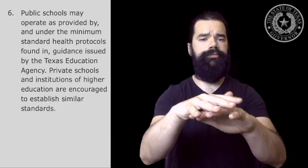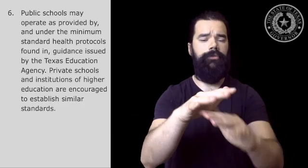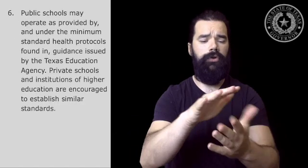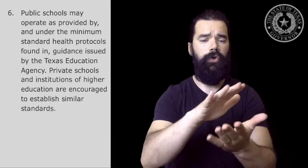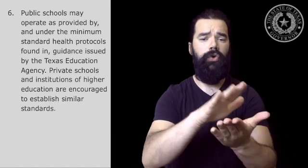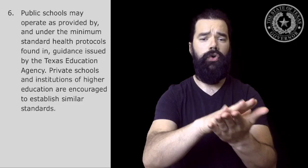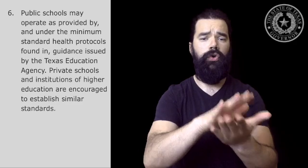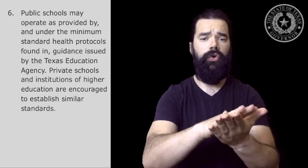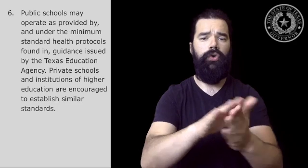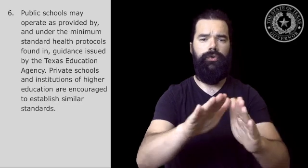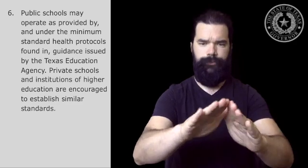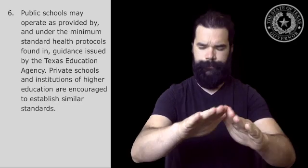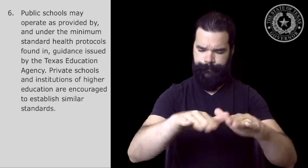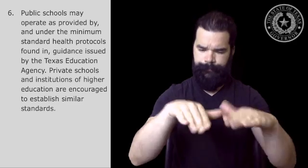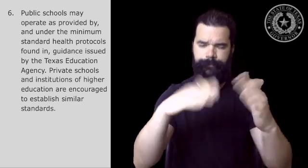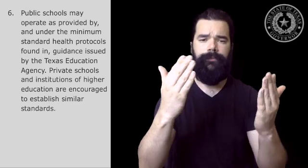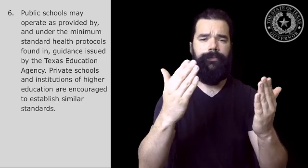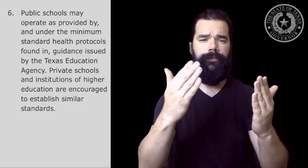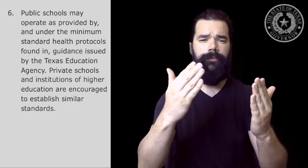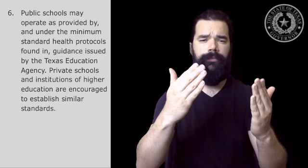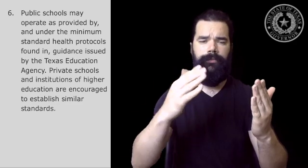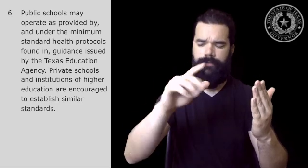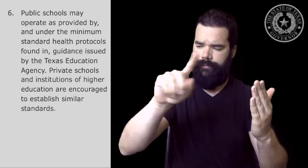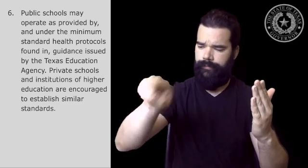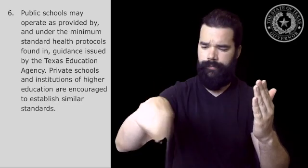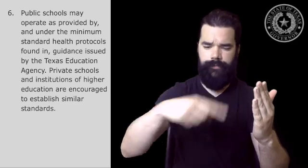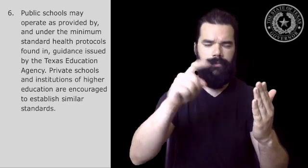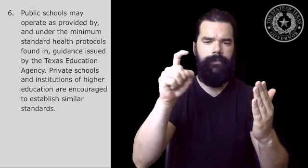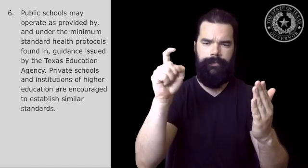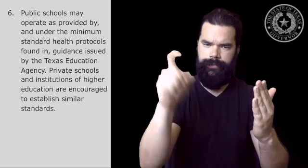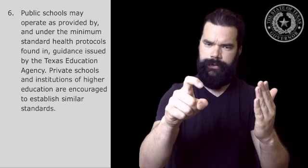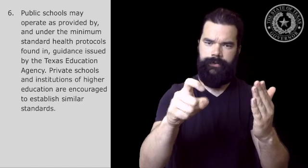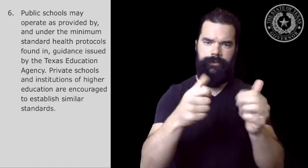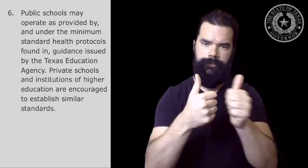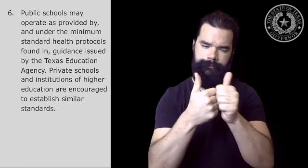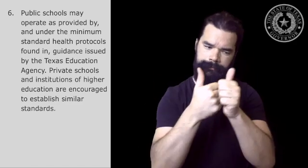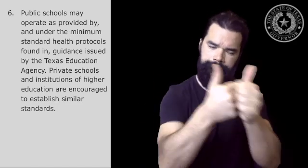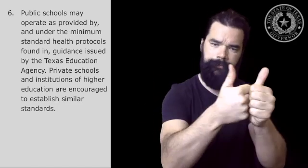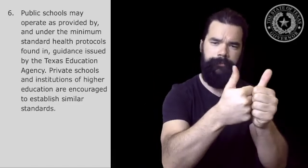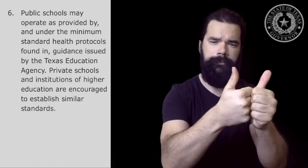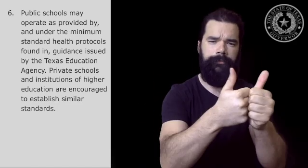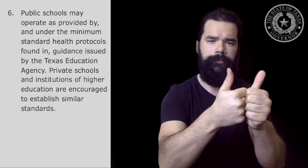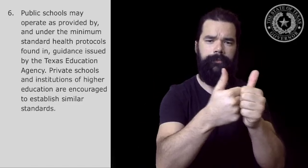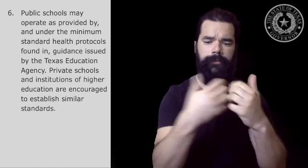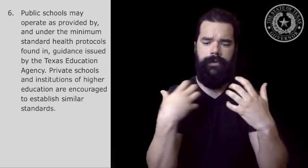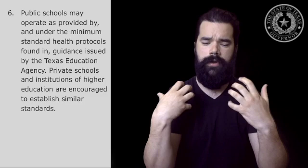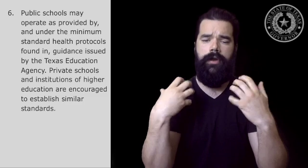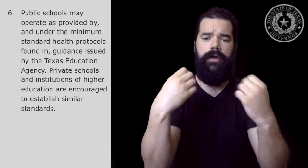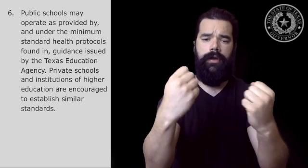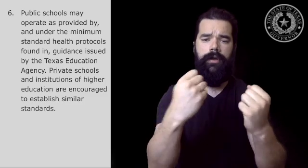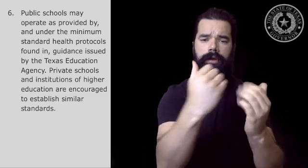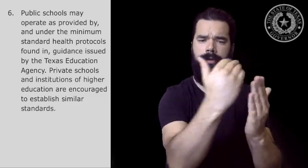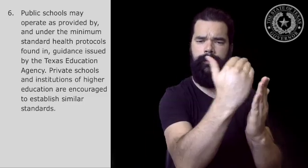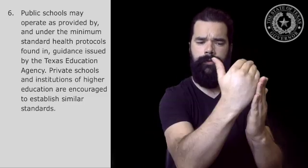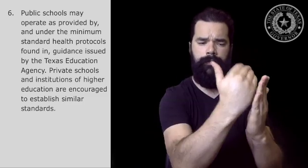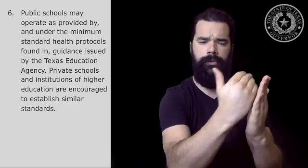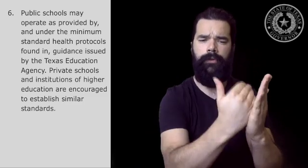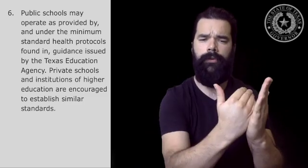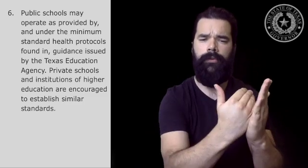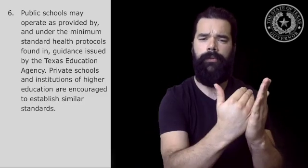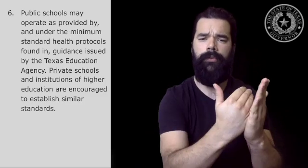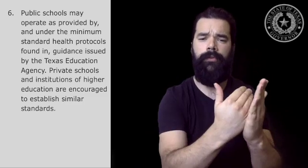Public schools may operate as provided by and under the minimum standard health protocols found